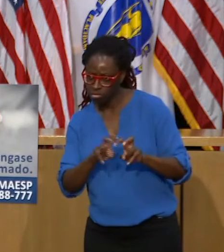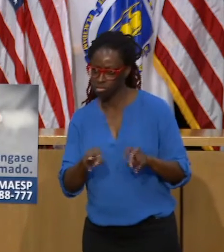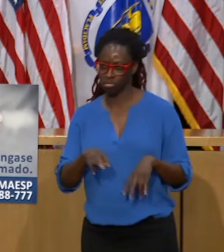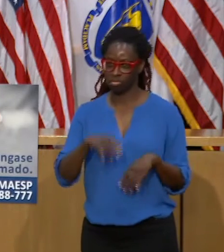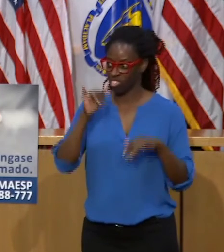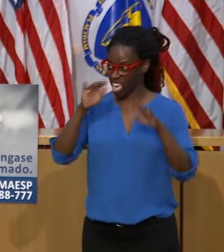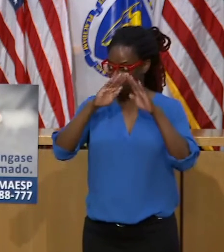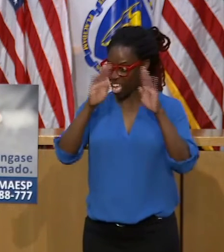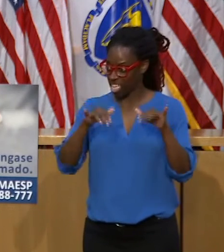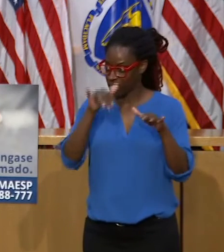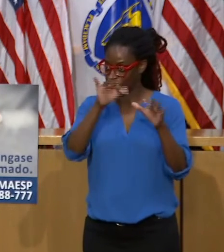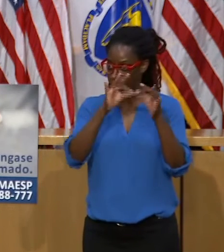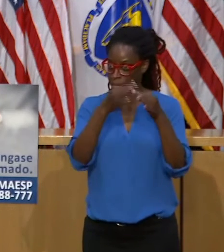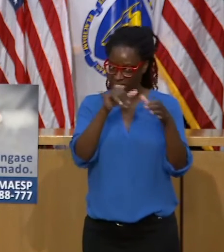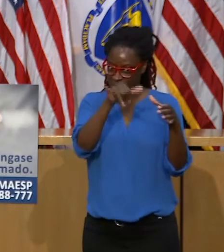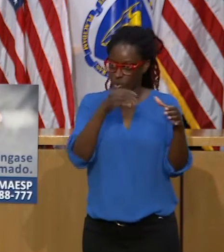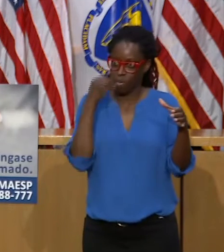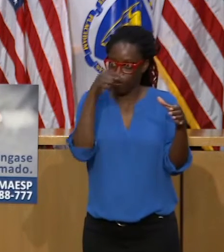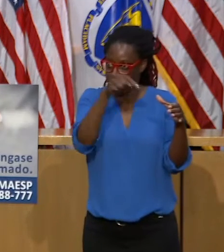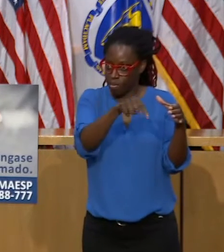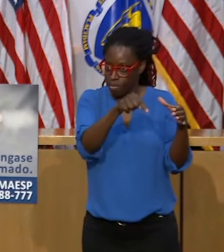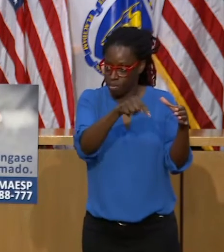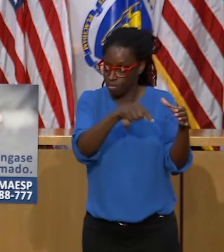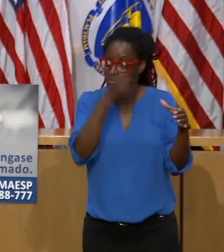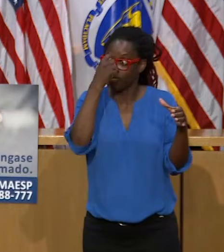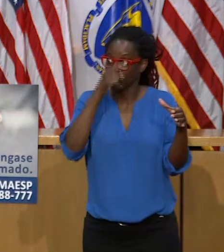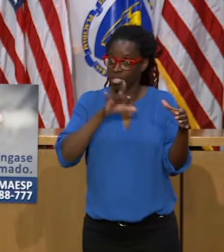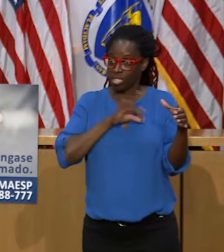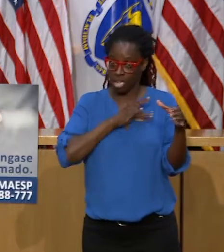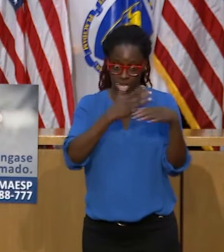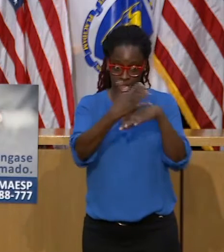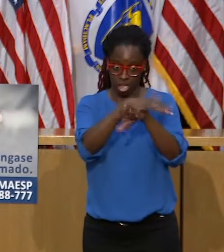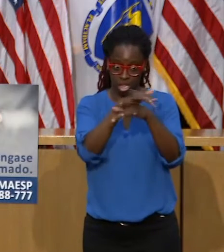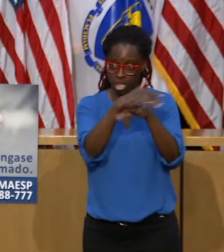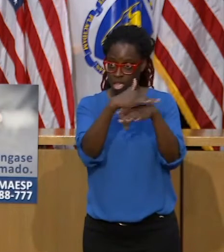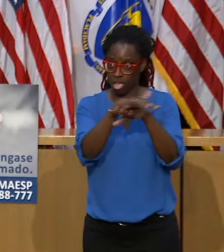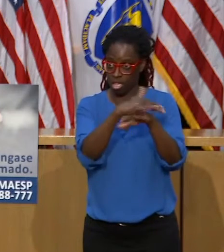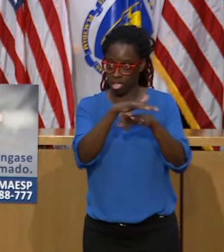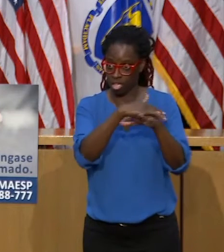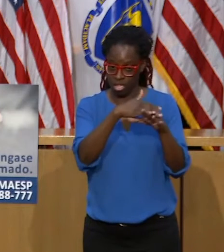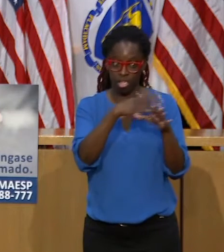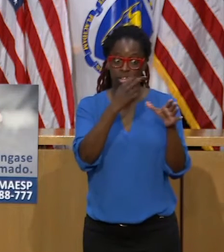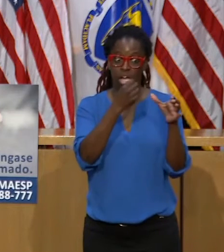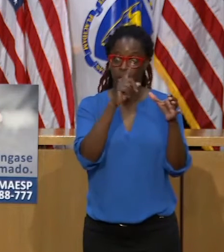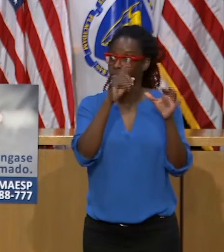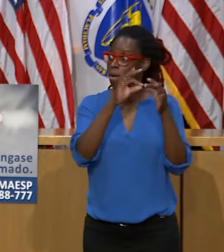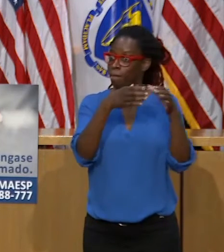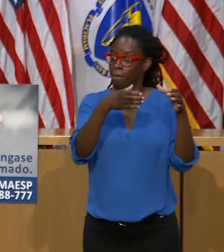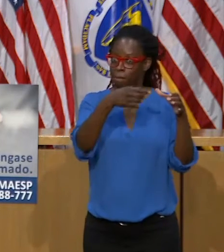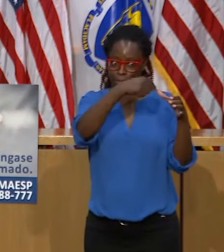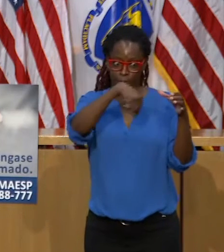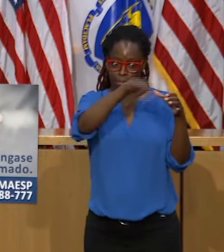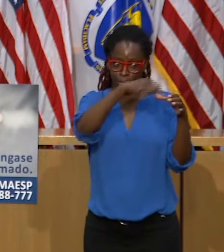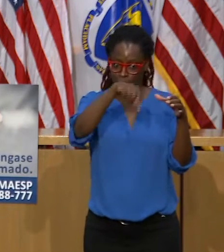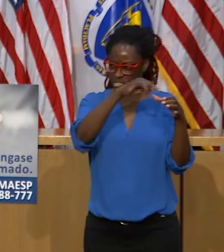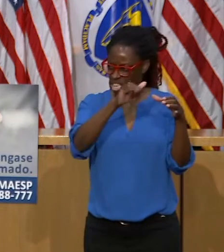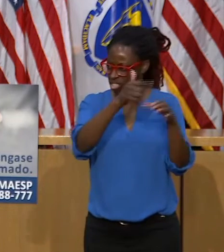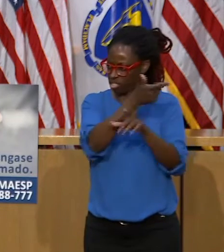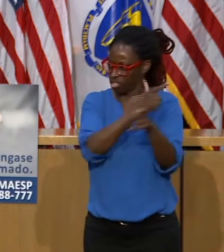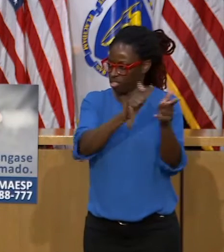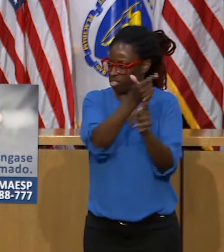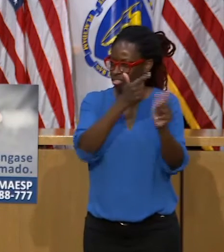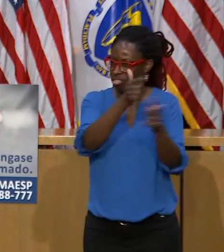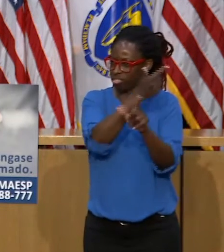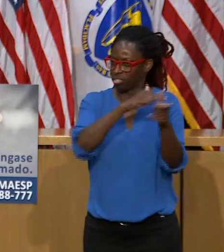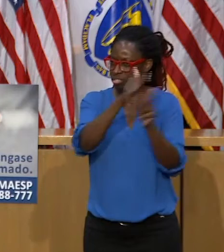patient that was infected with COVID, and then looked to see how the circle of individuals in that household around them, whether or not they got infected.